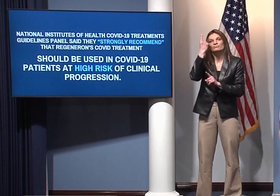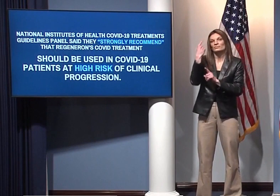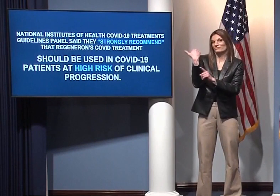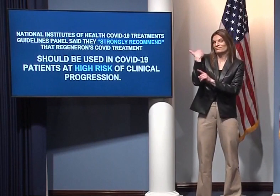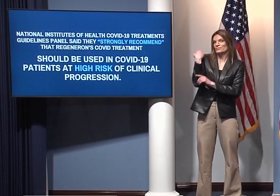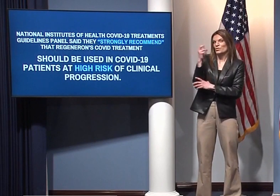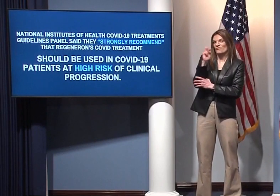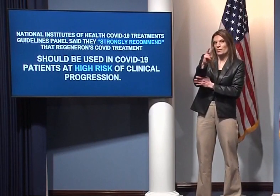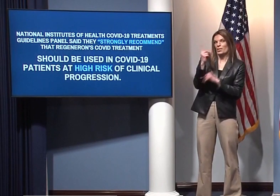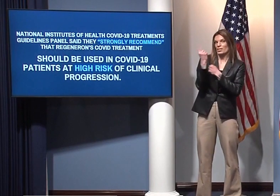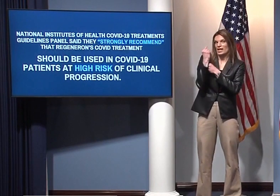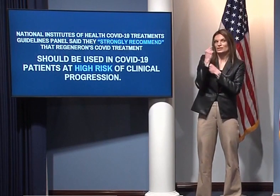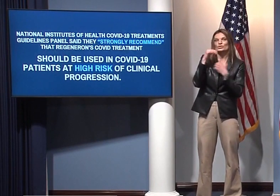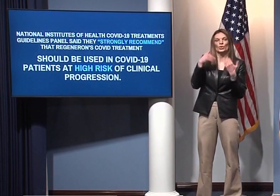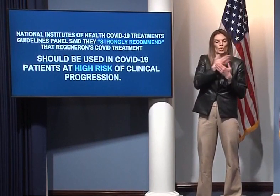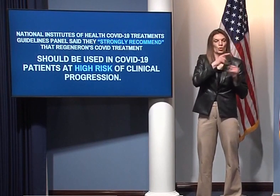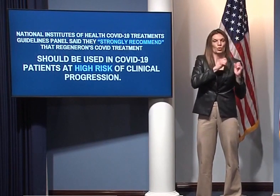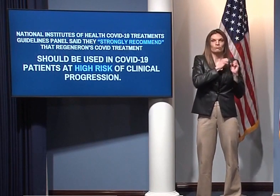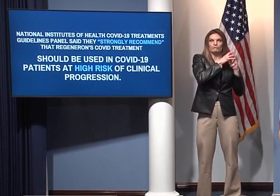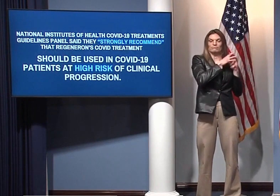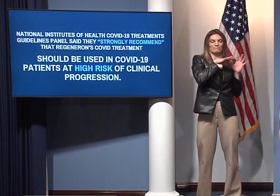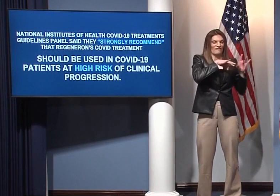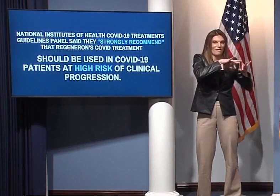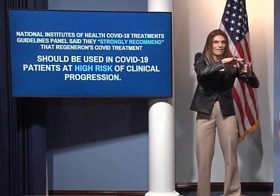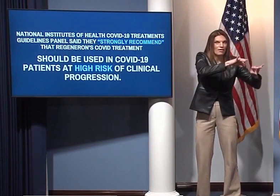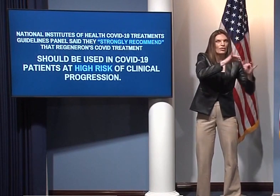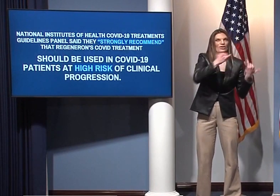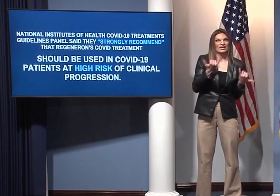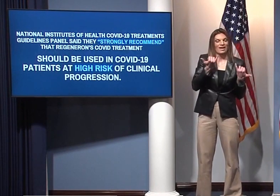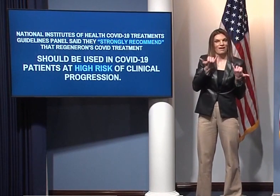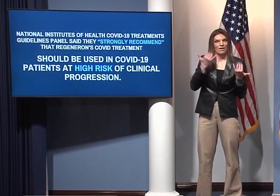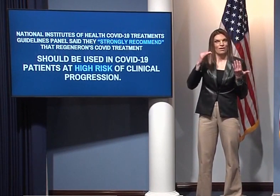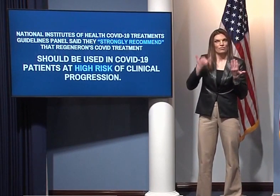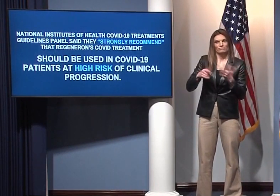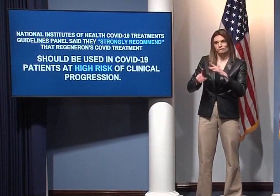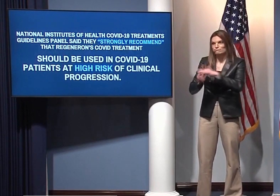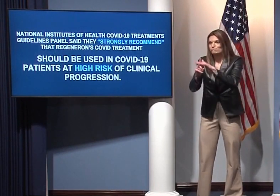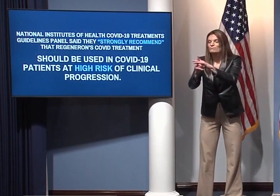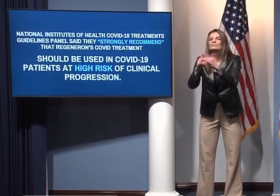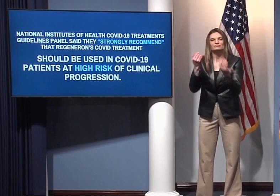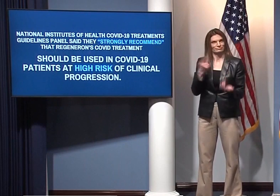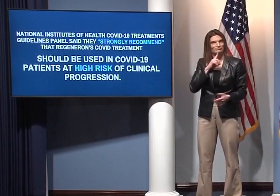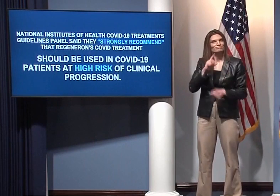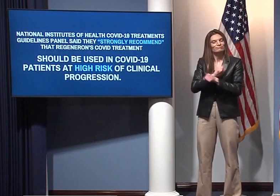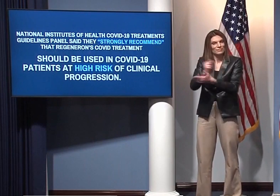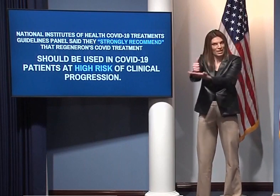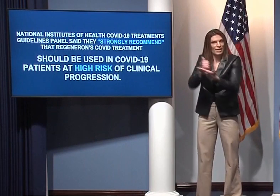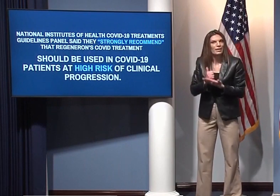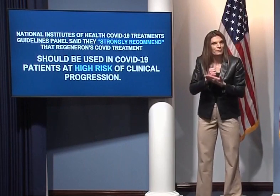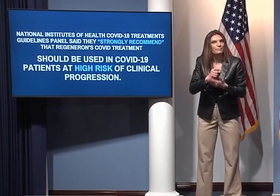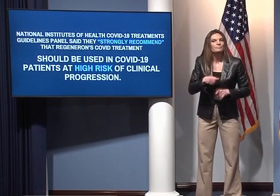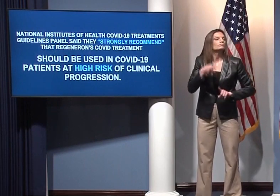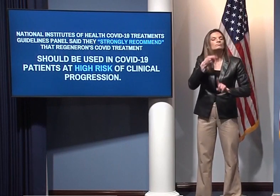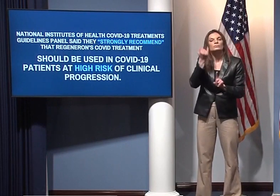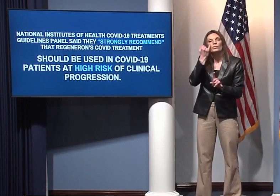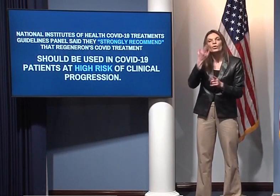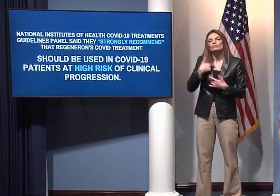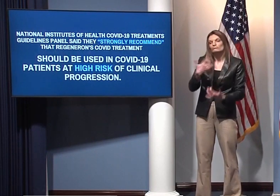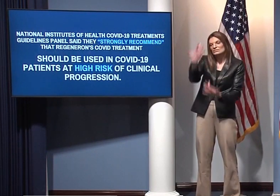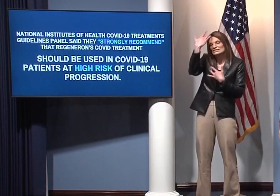year. Regeneron and Eli Lilly offer a promising treatment for some people who have tested positive for